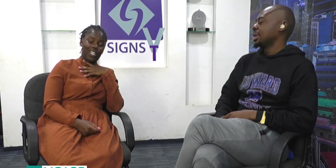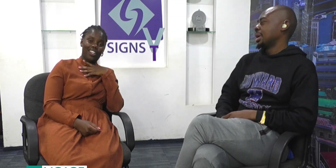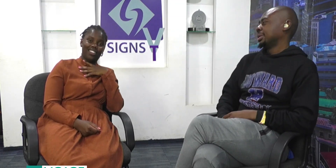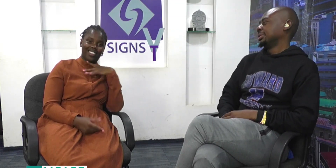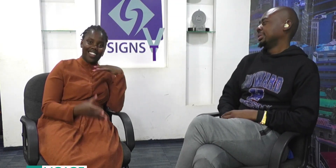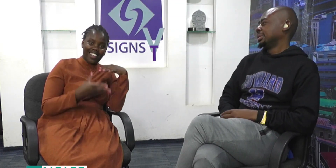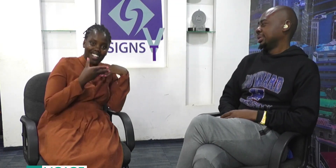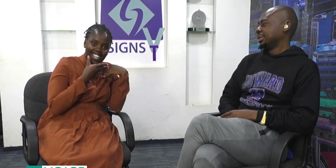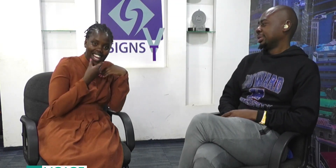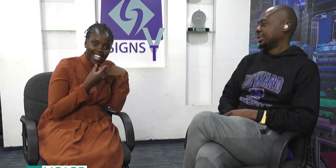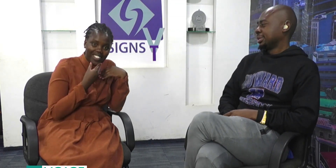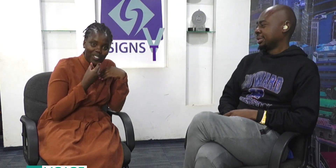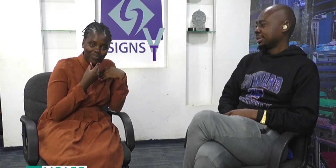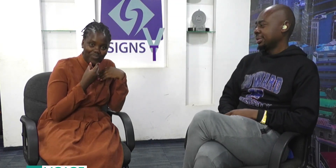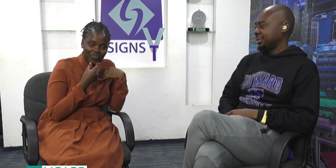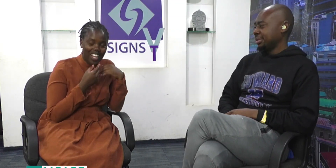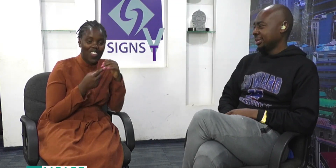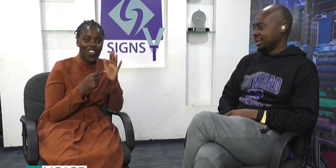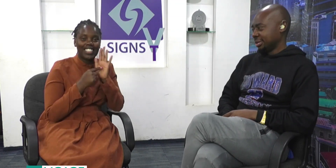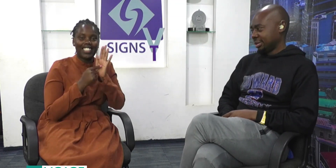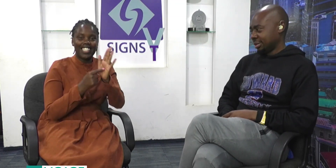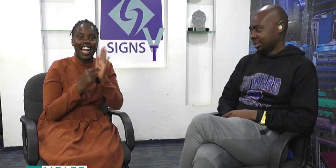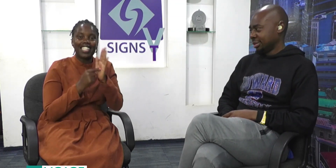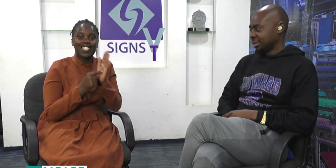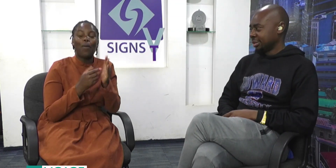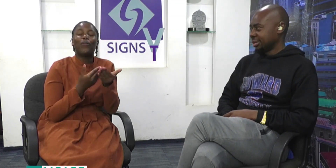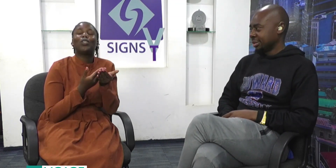Now, I know you have had it all.